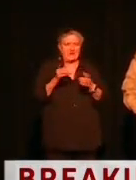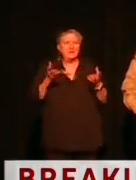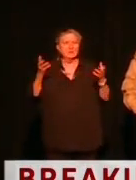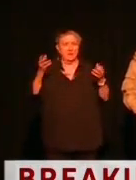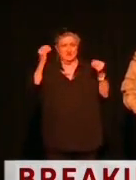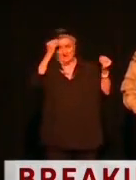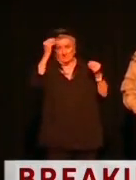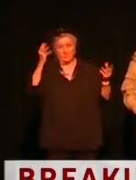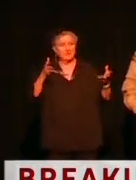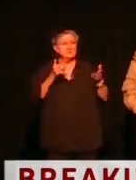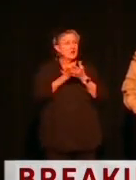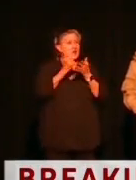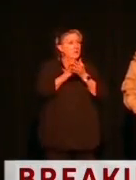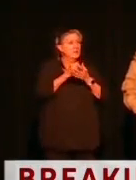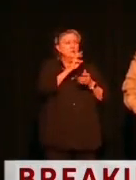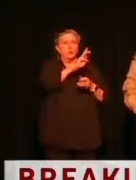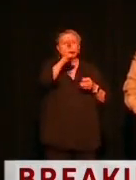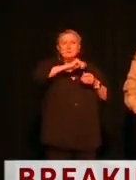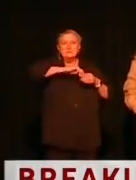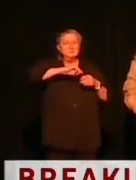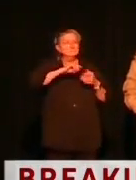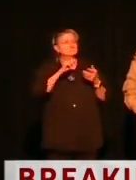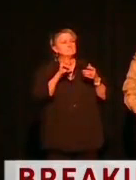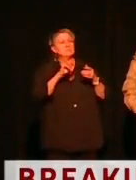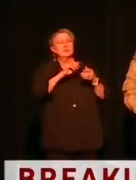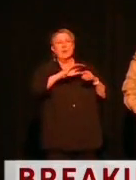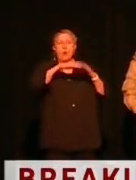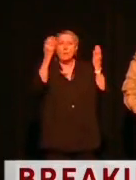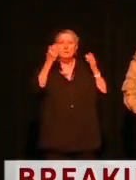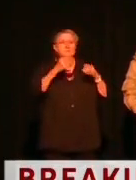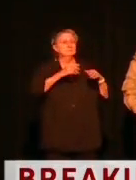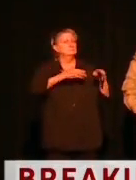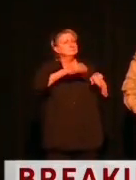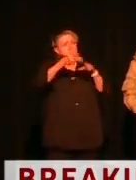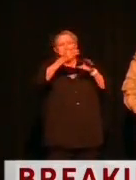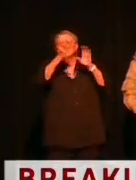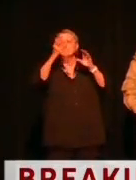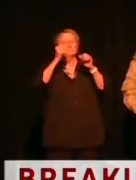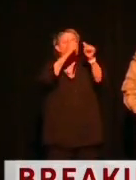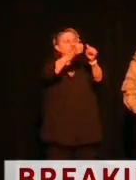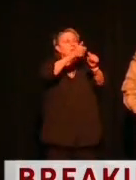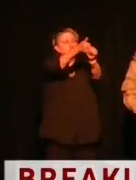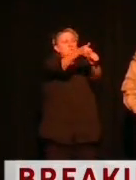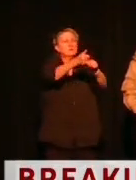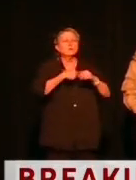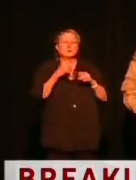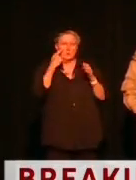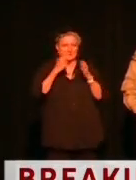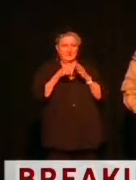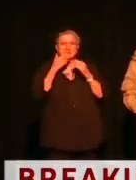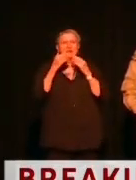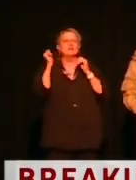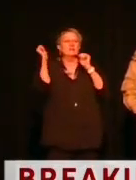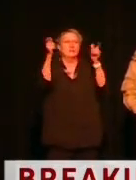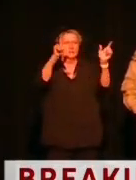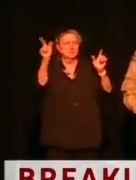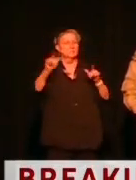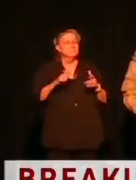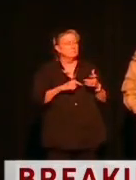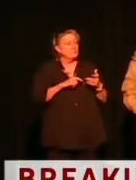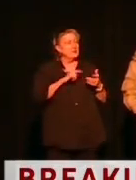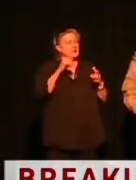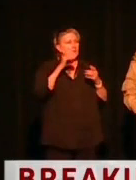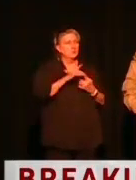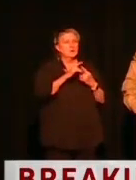lot of information and keeping our websites open and so forth. So I want to make sure that we recognize and thank them as well. And in